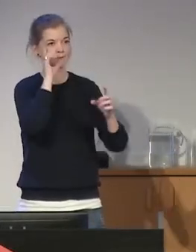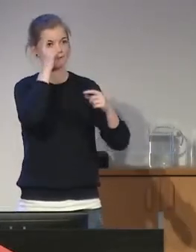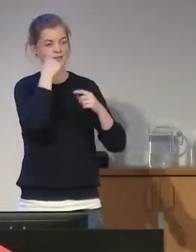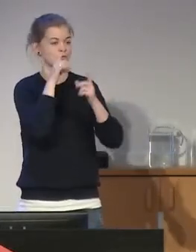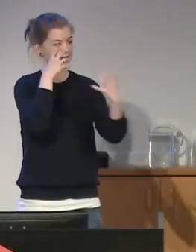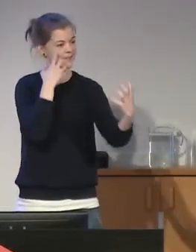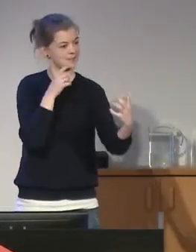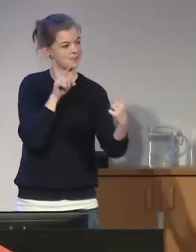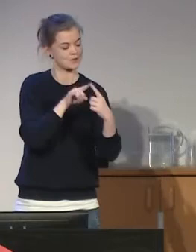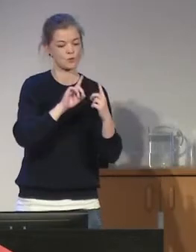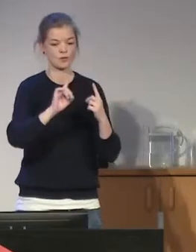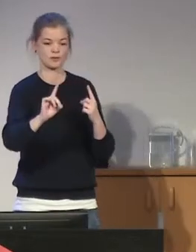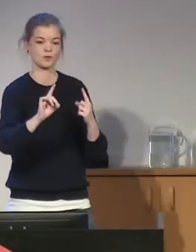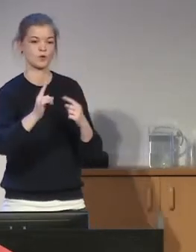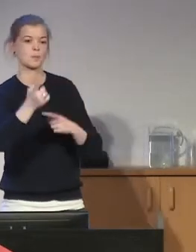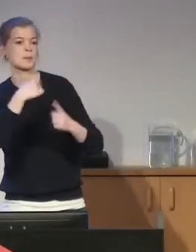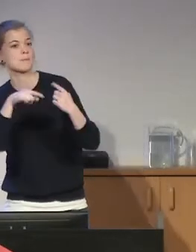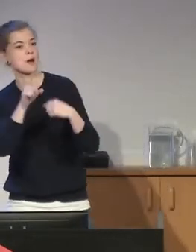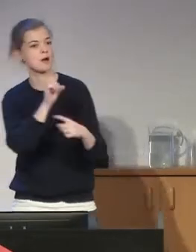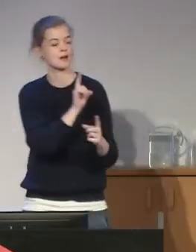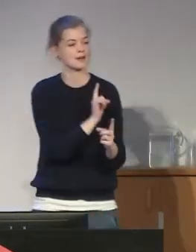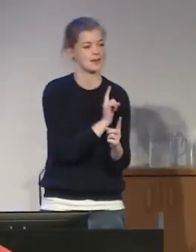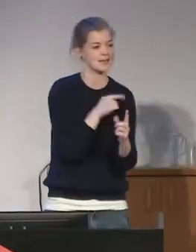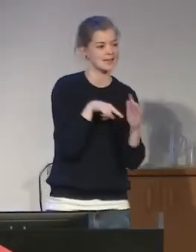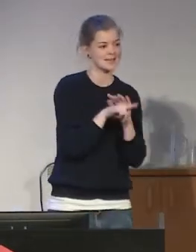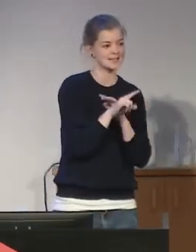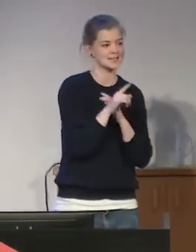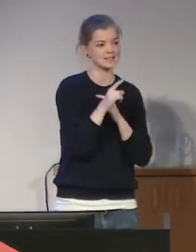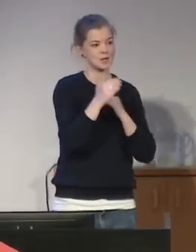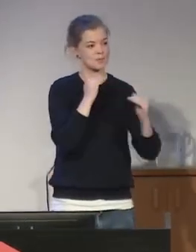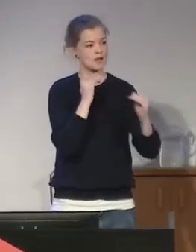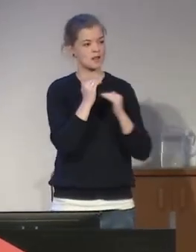when we started to communicate with him, first I heard that